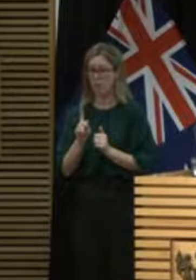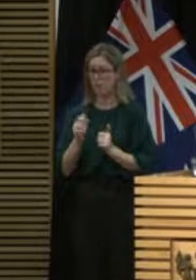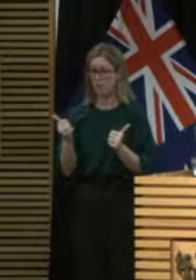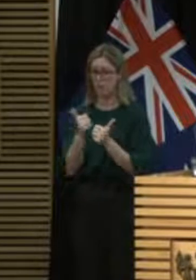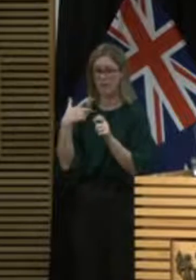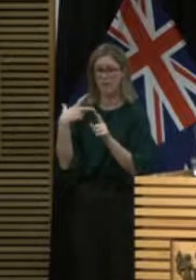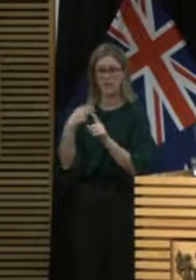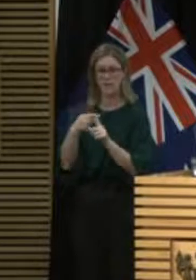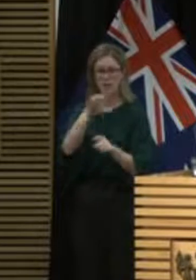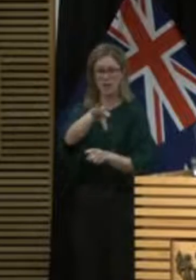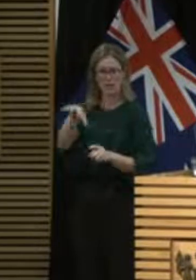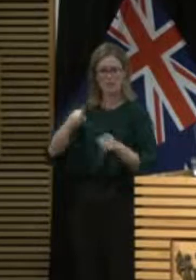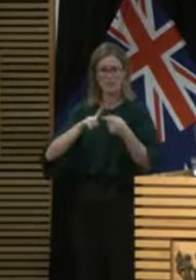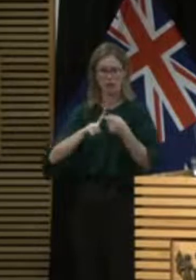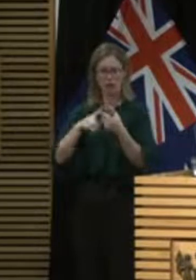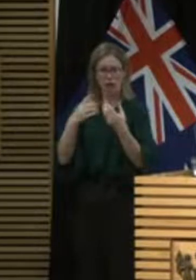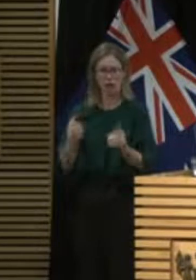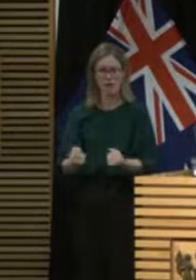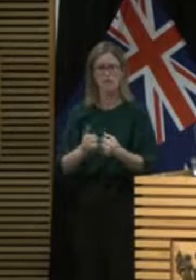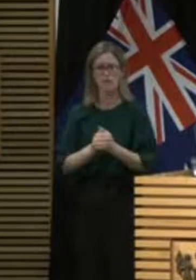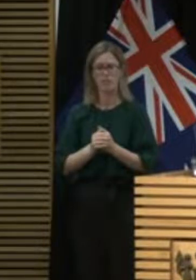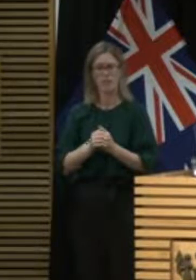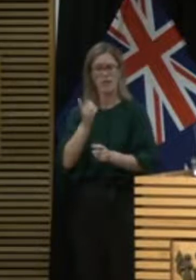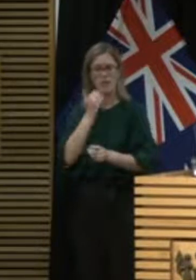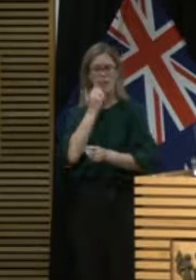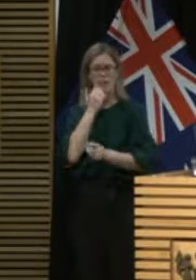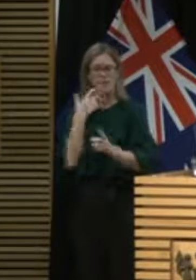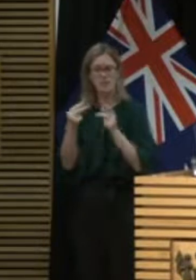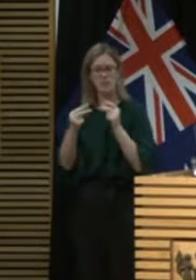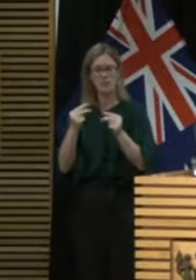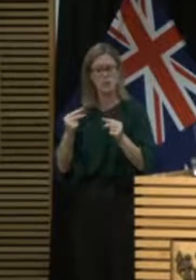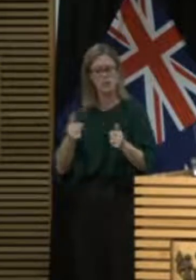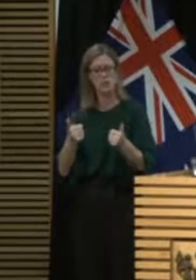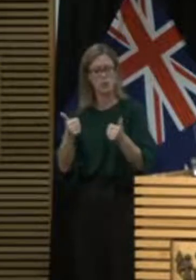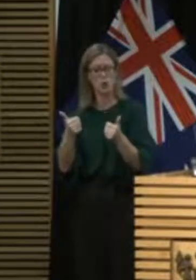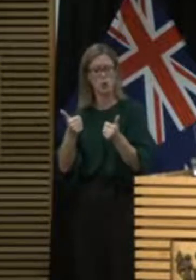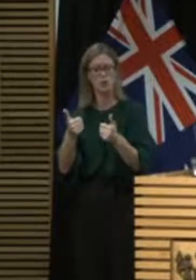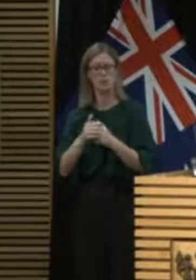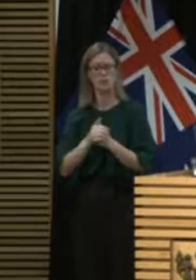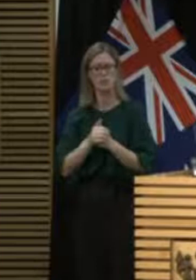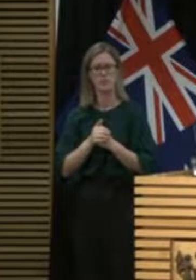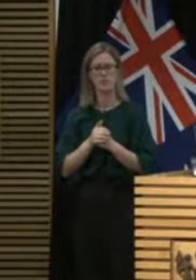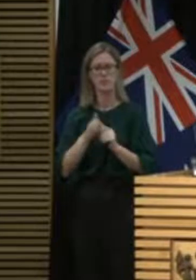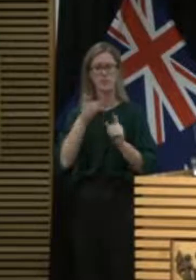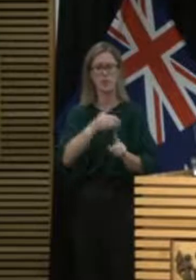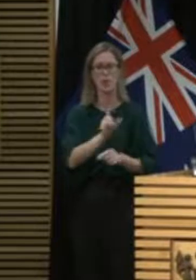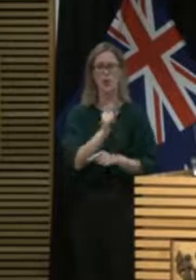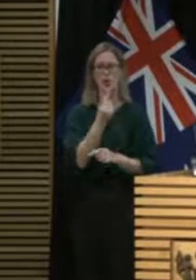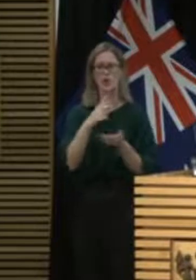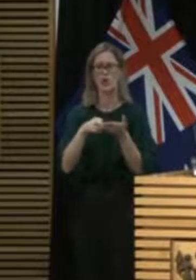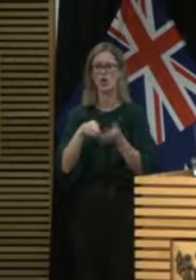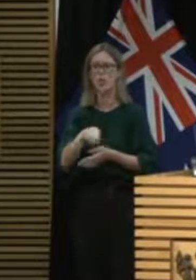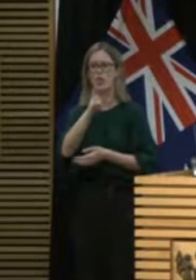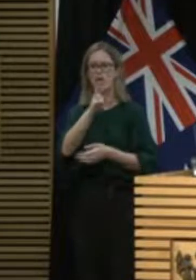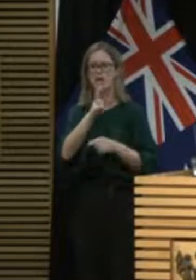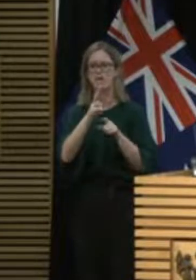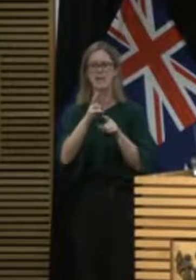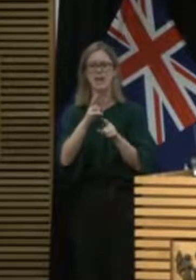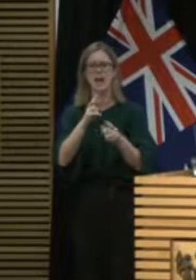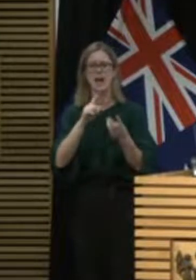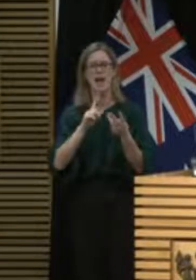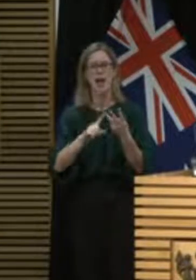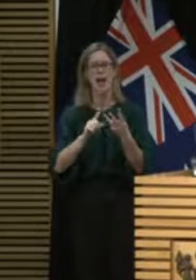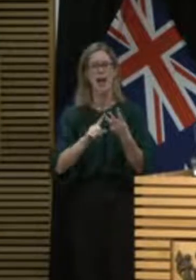still widely available, and we saw some good numbers coming from different parts of the country, especially Auckland and Northland, and